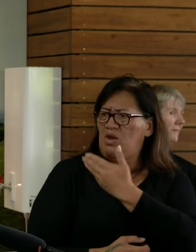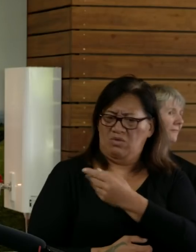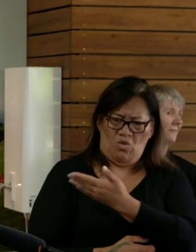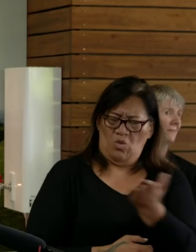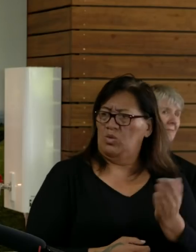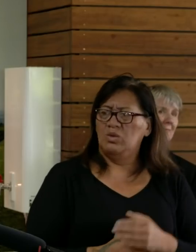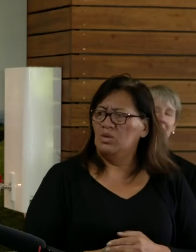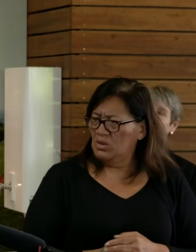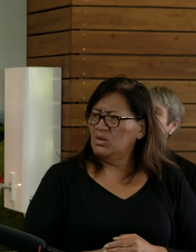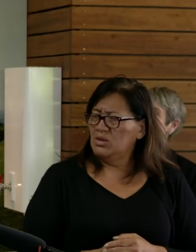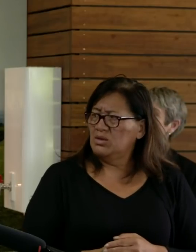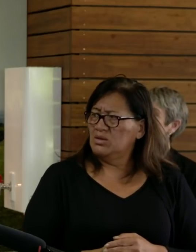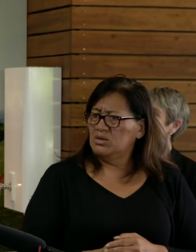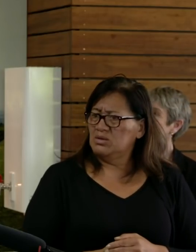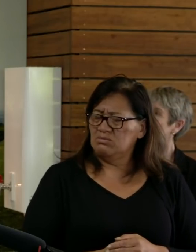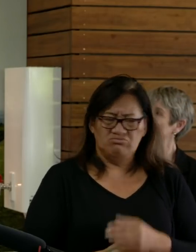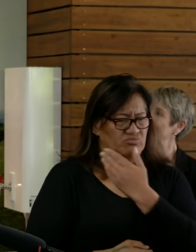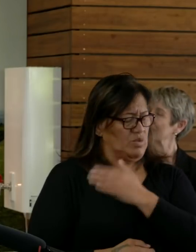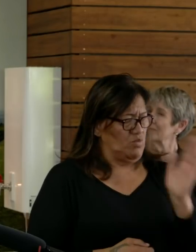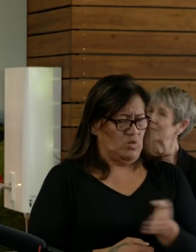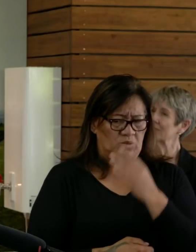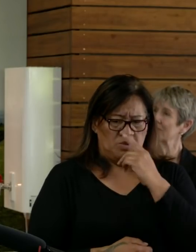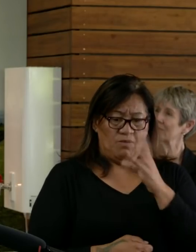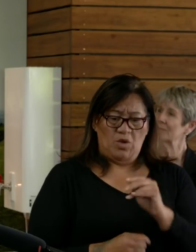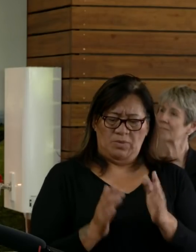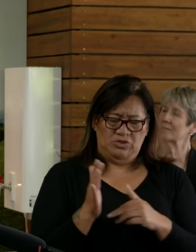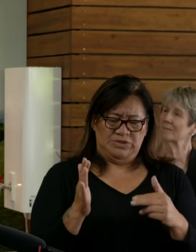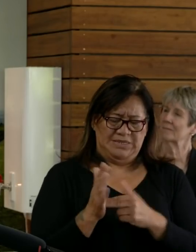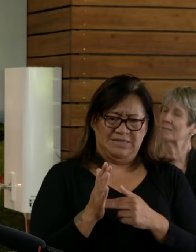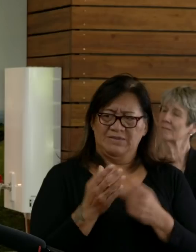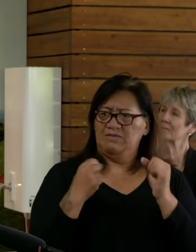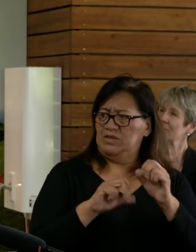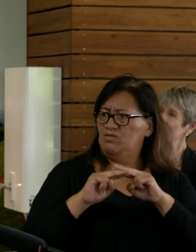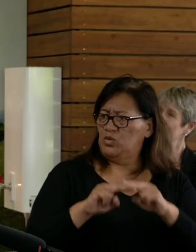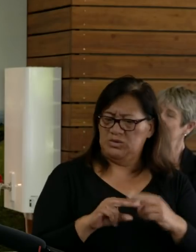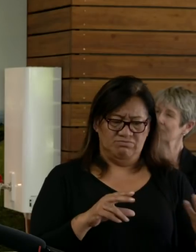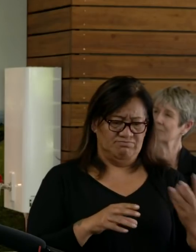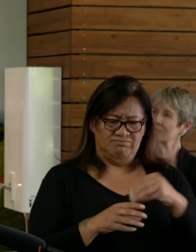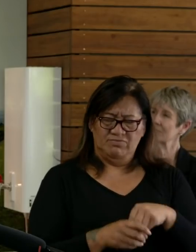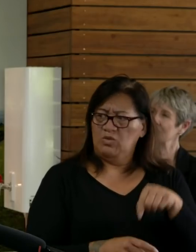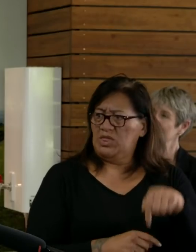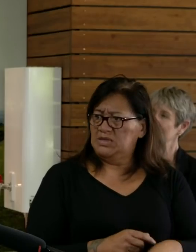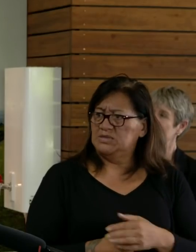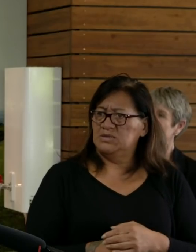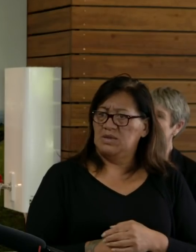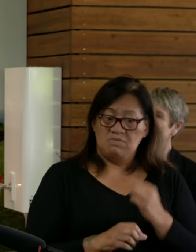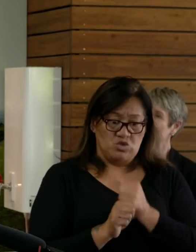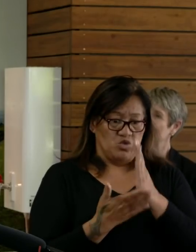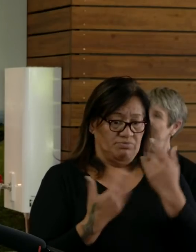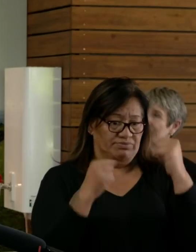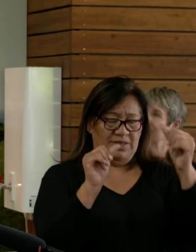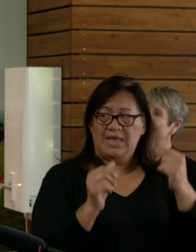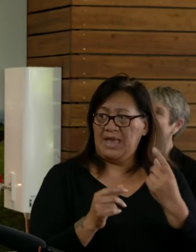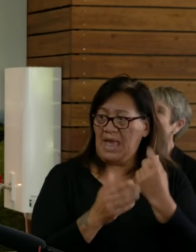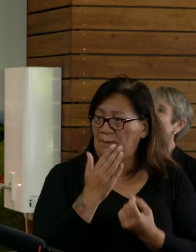individuals. I'm proud of everyone from the NZDF who's been involved in allowing this to occur, but I'm also